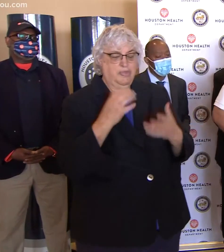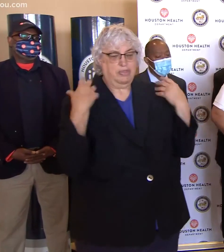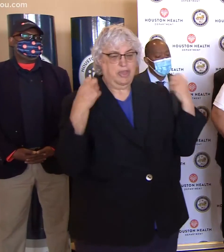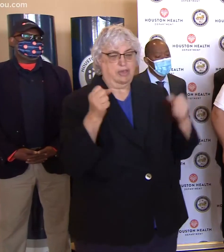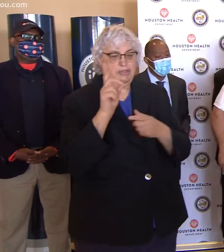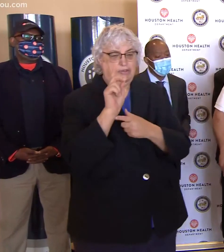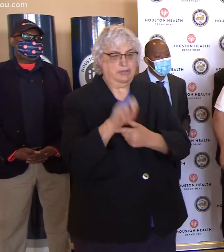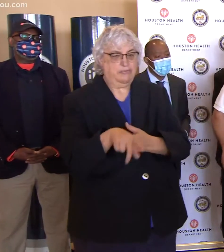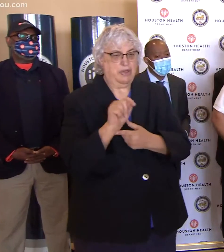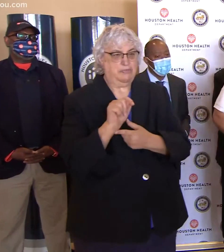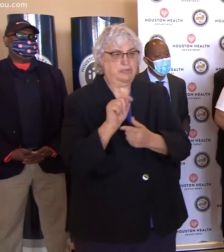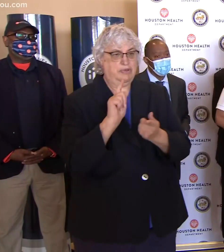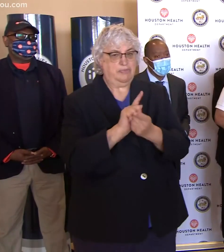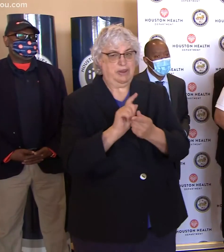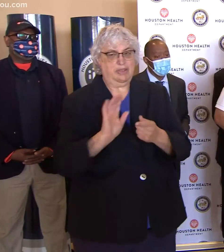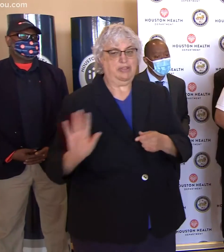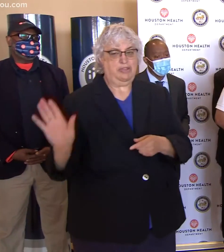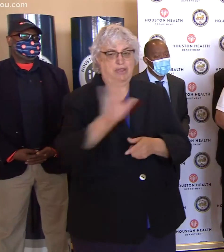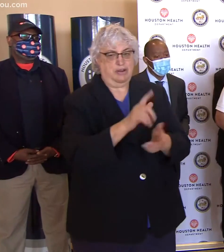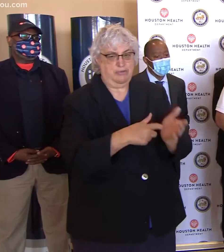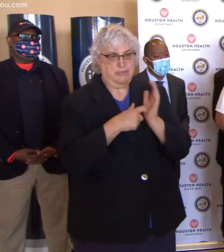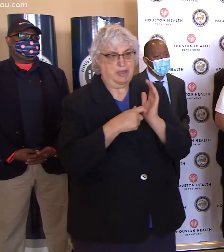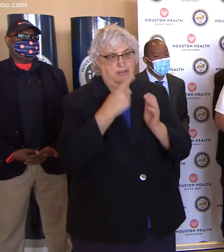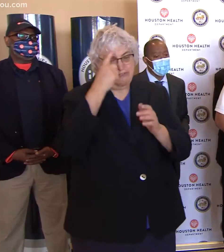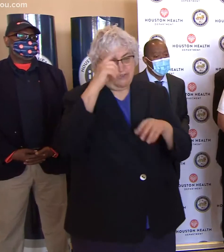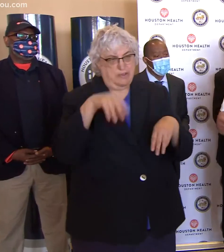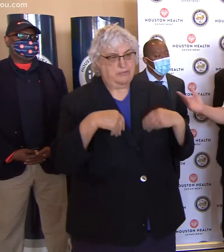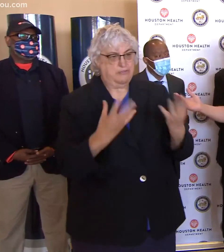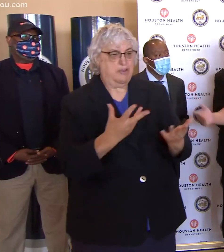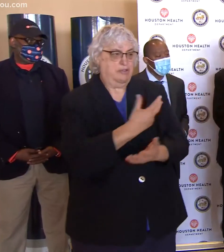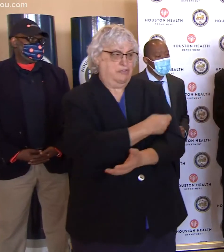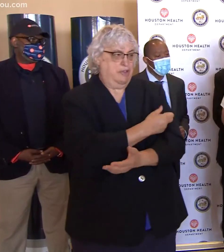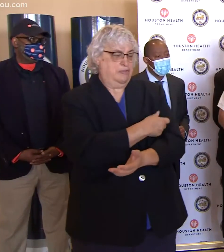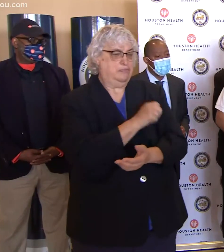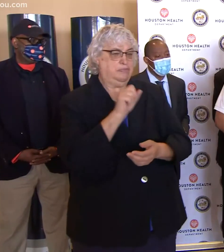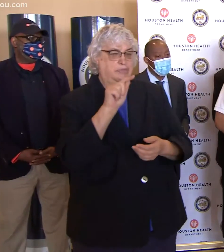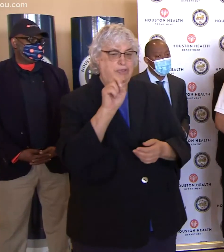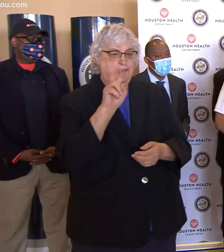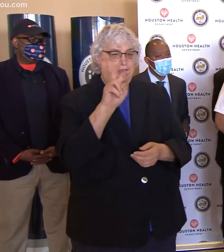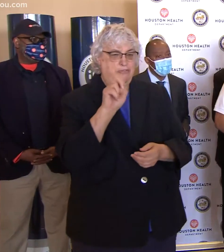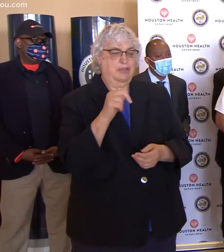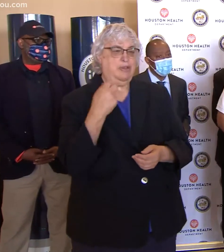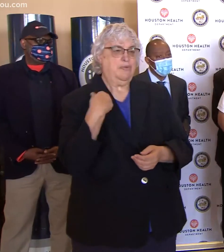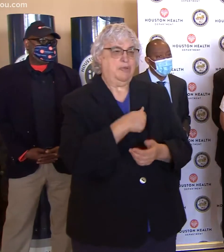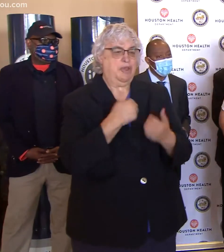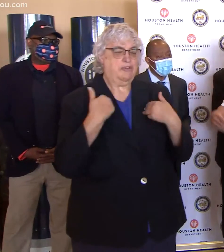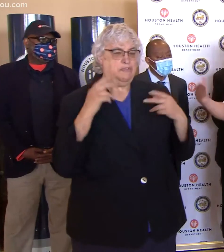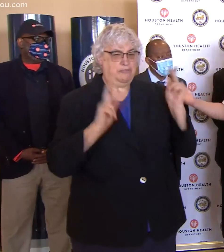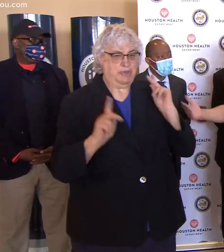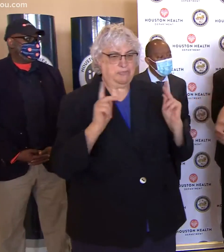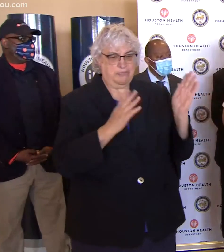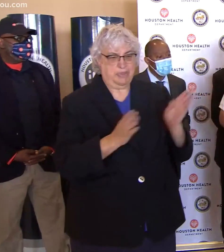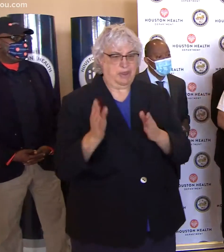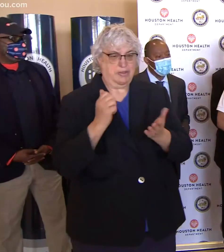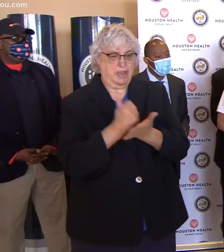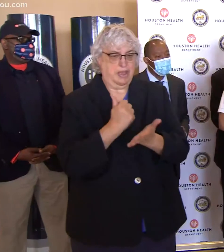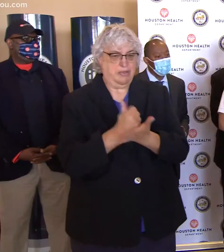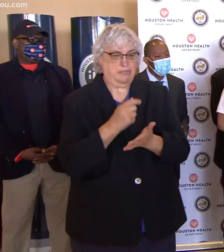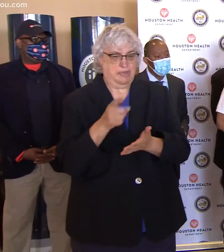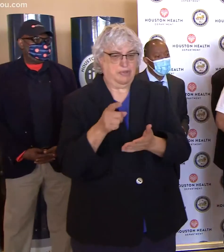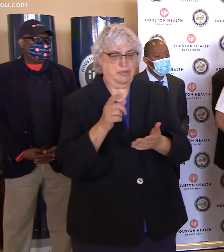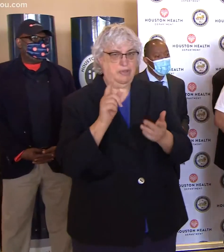department in meeting the demand in this community for vaccination. So, Stephen, we have personnel and a plan to assist you all